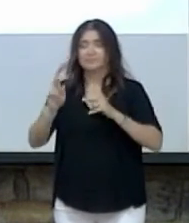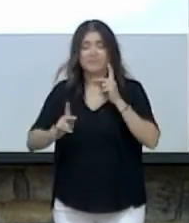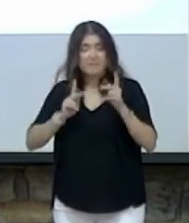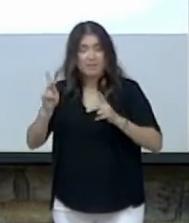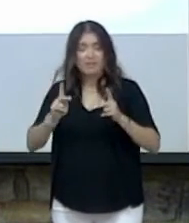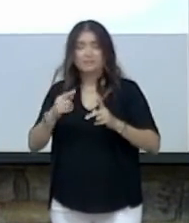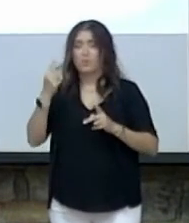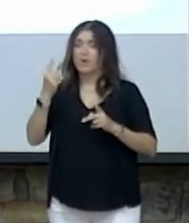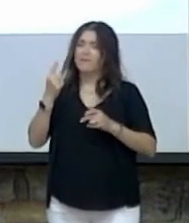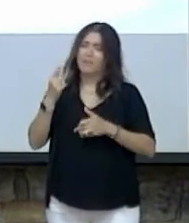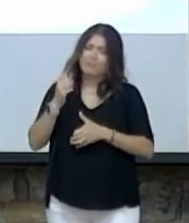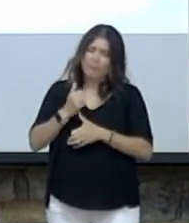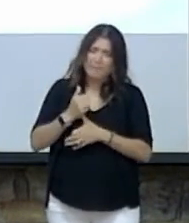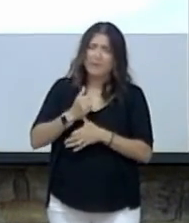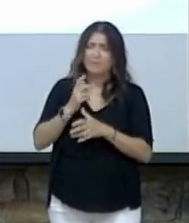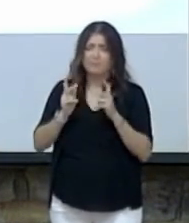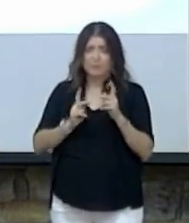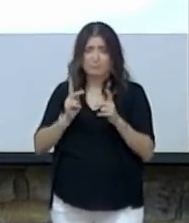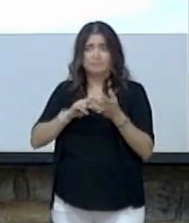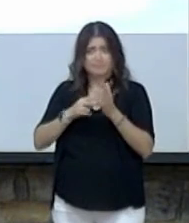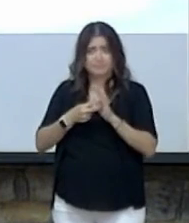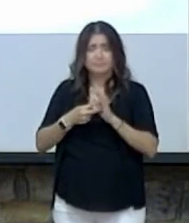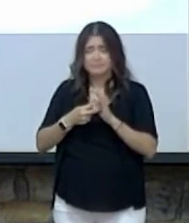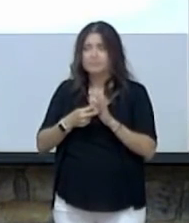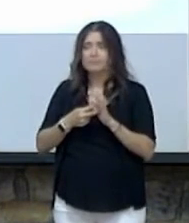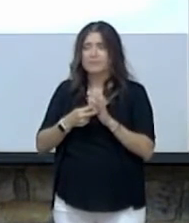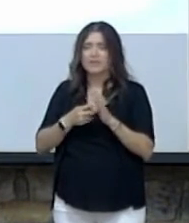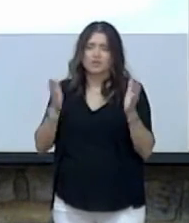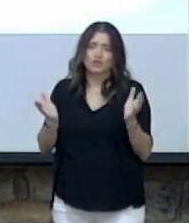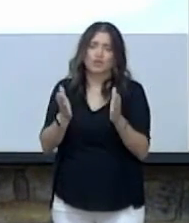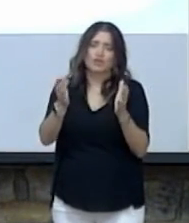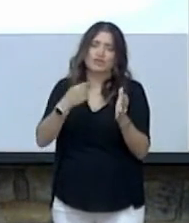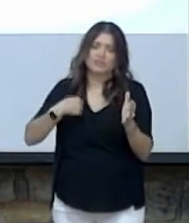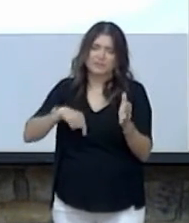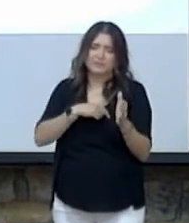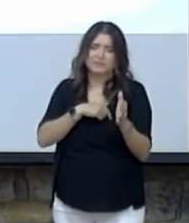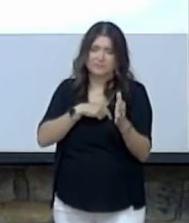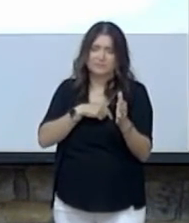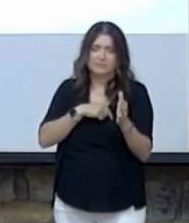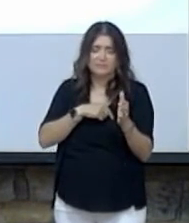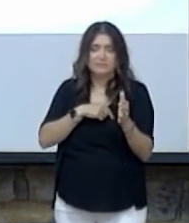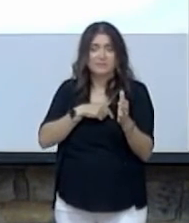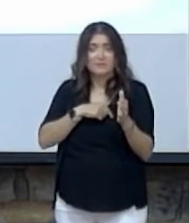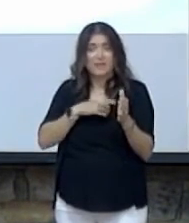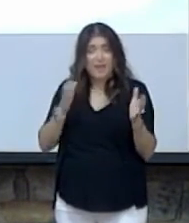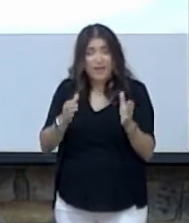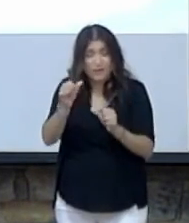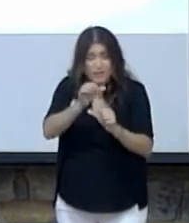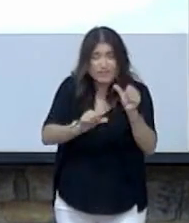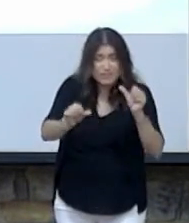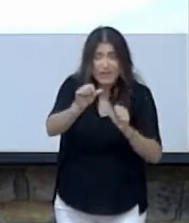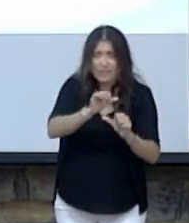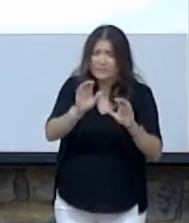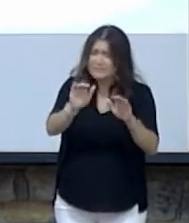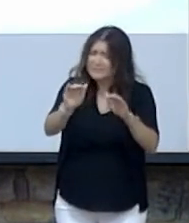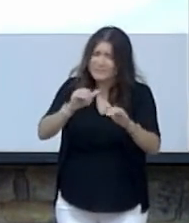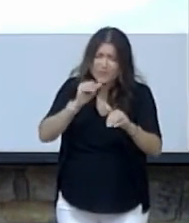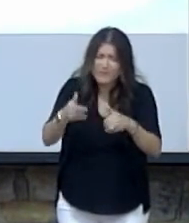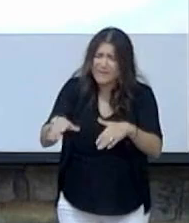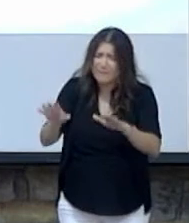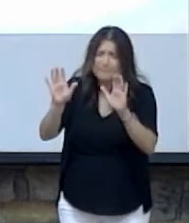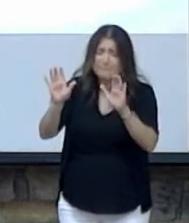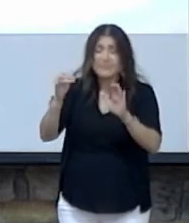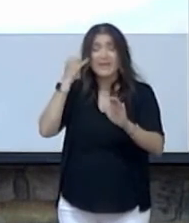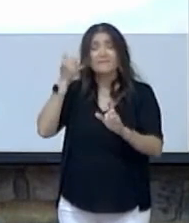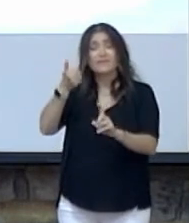of our primary purposes for being here is to encourage each other. To encourage each other to don't quit, don't give up. If you're going